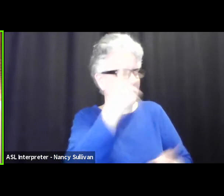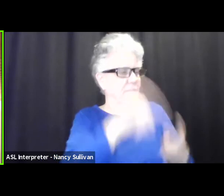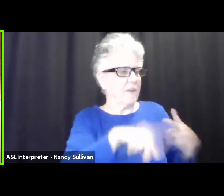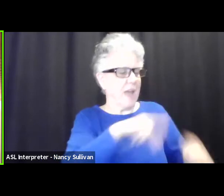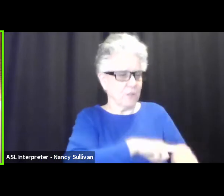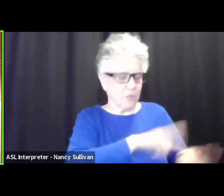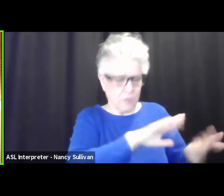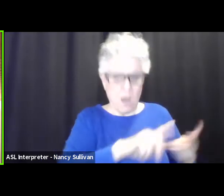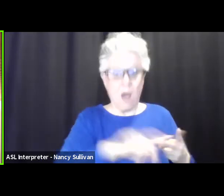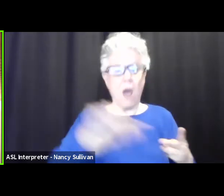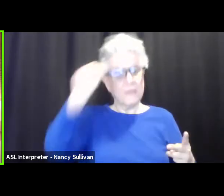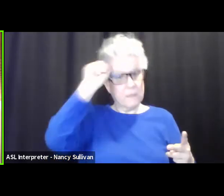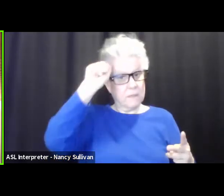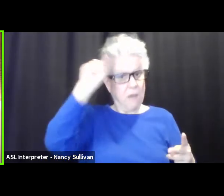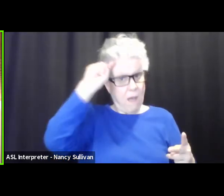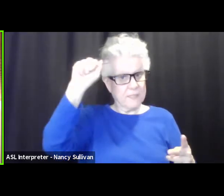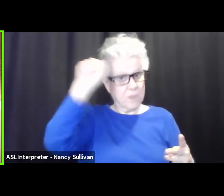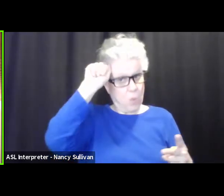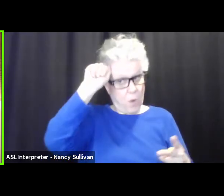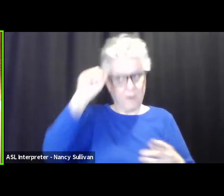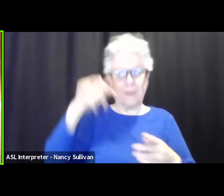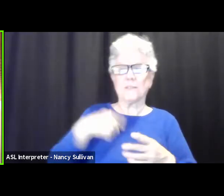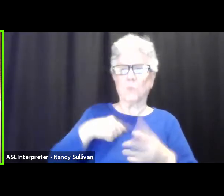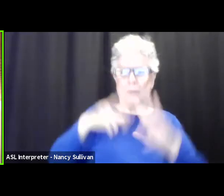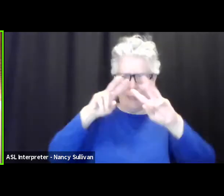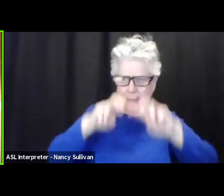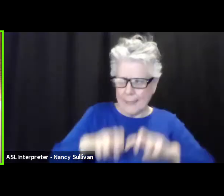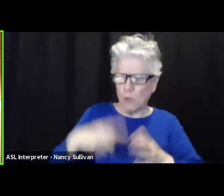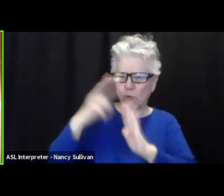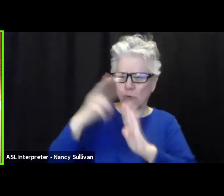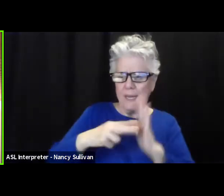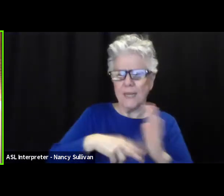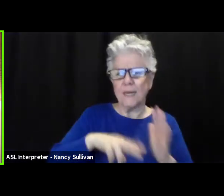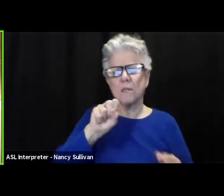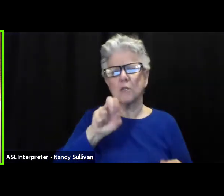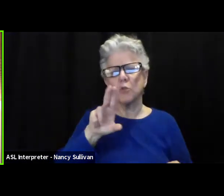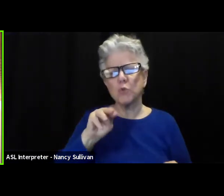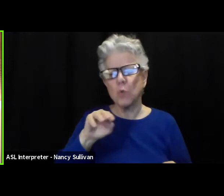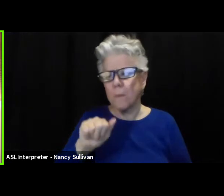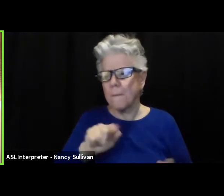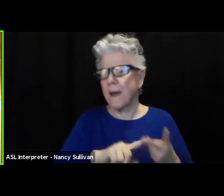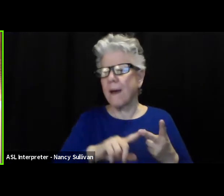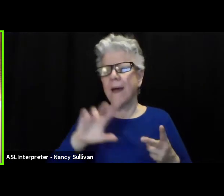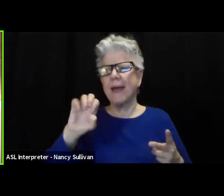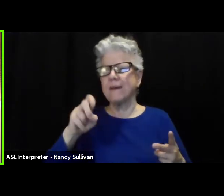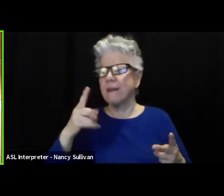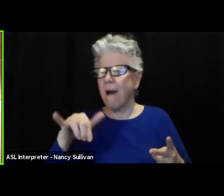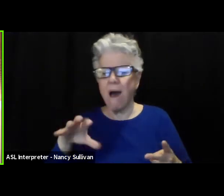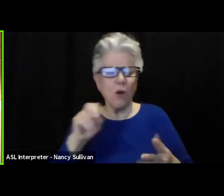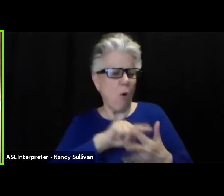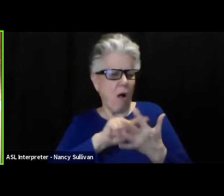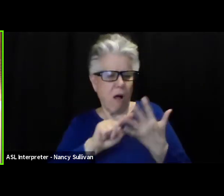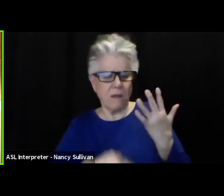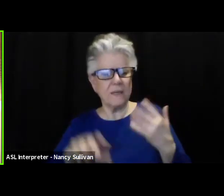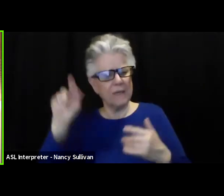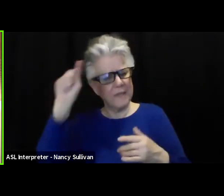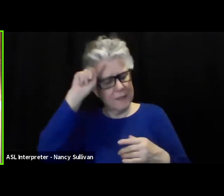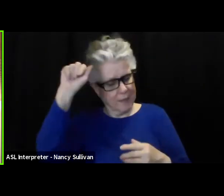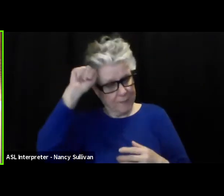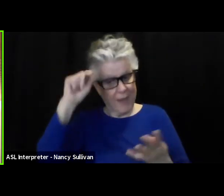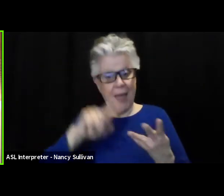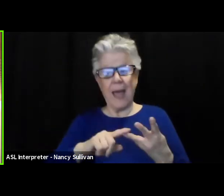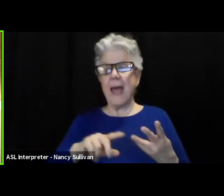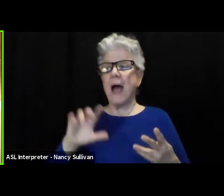reason that's unpacked throughout the Summa, his Summa Contra Gentiles and De Malo, Aquinas' subversion